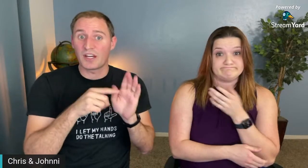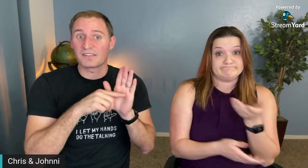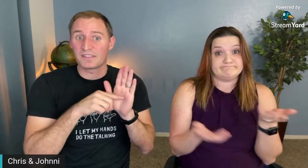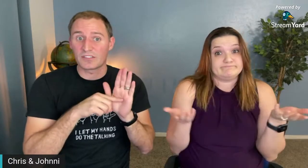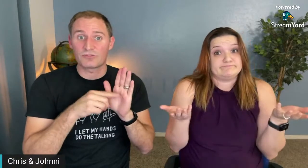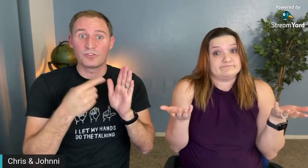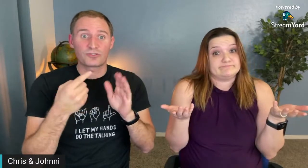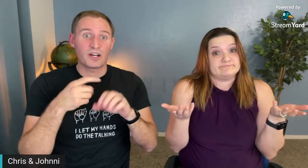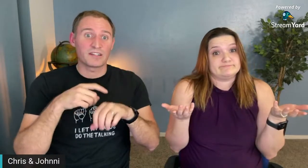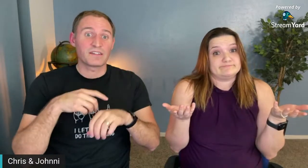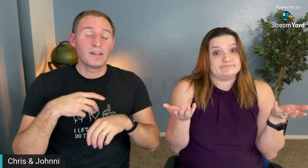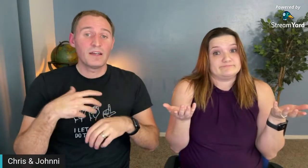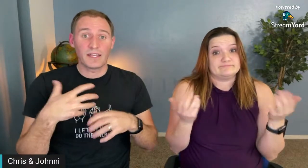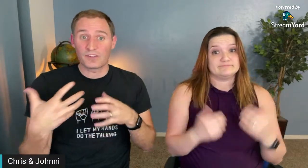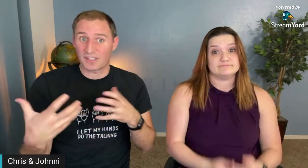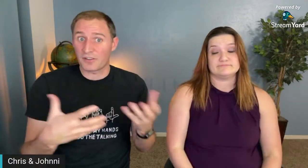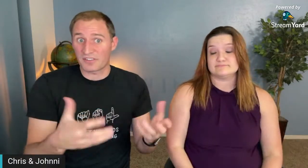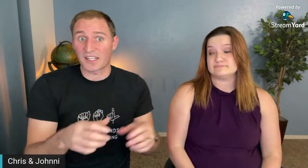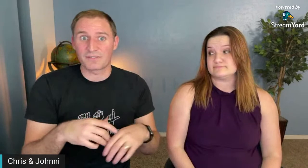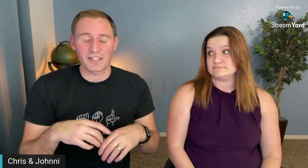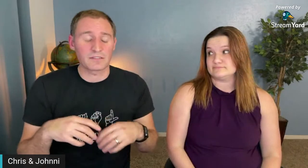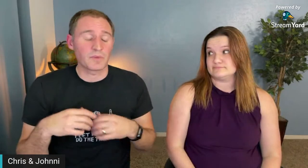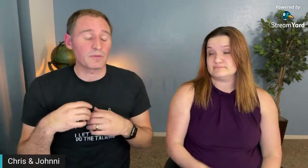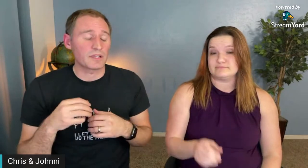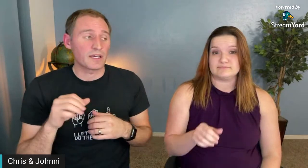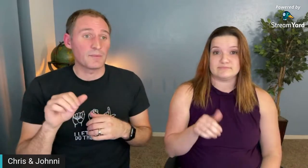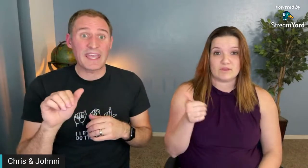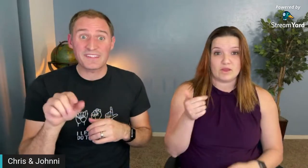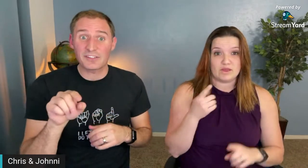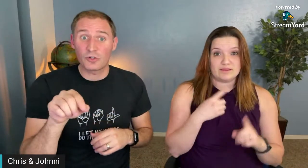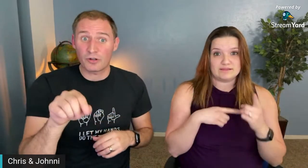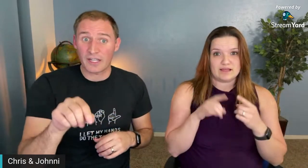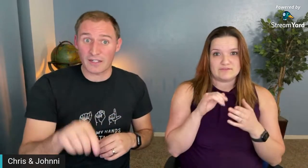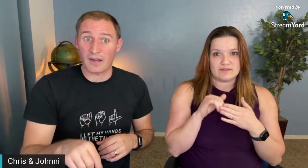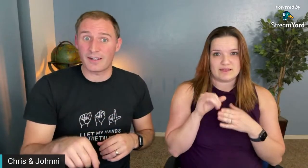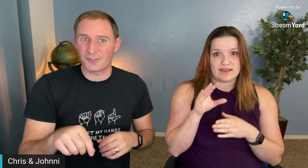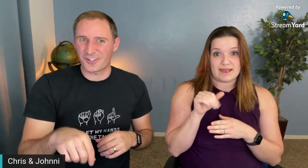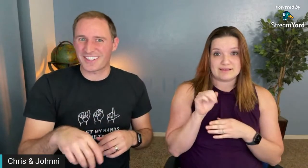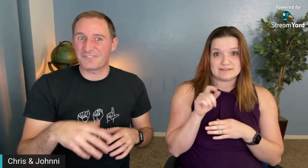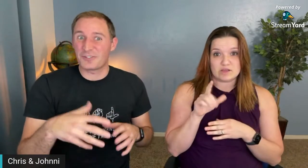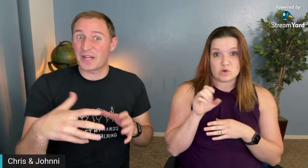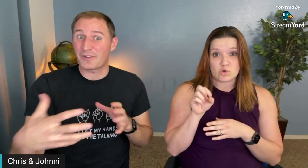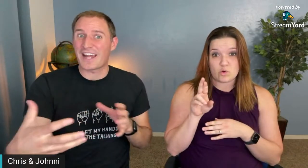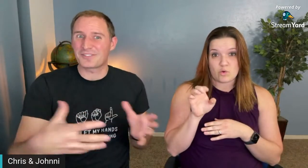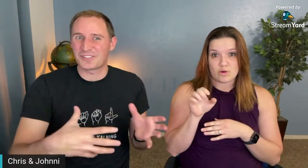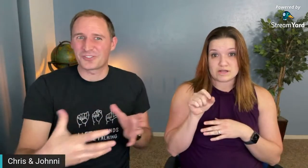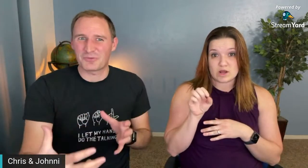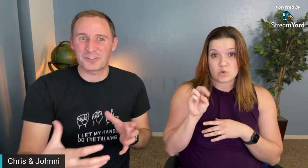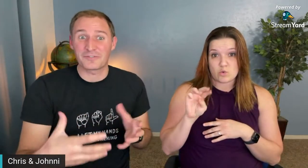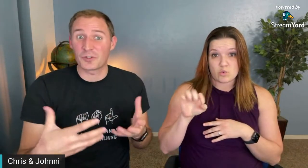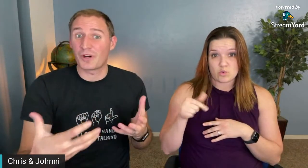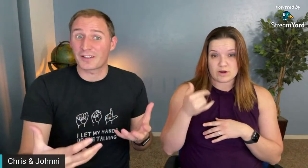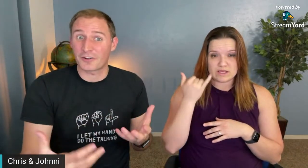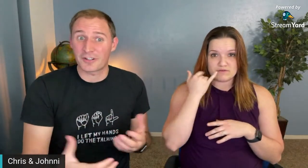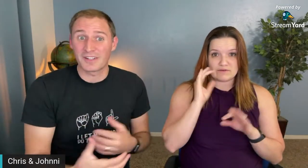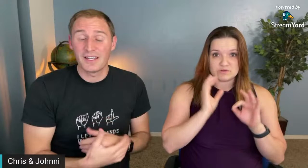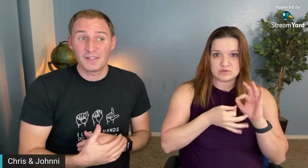protons and neutrons. And there's other signs for that too, by the way. ASLcore.org, if you ever have to interpret, or if you want to learn